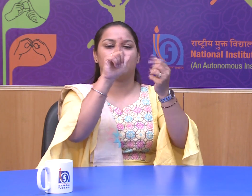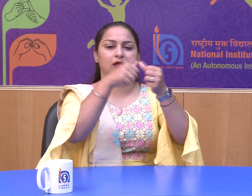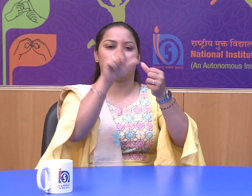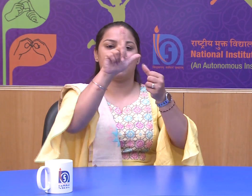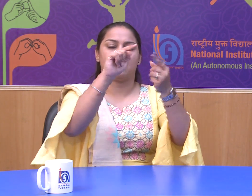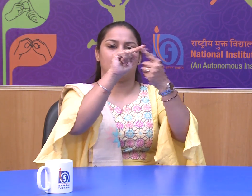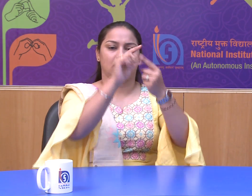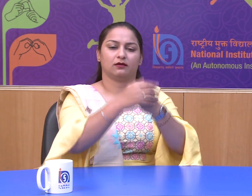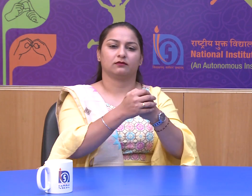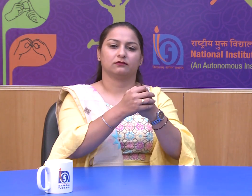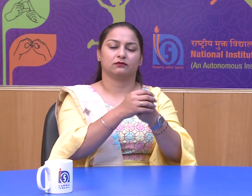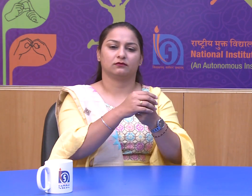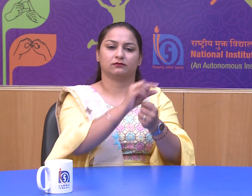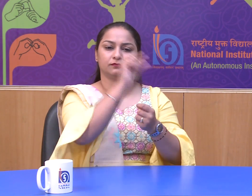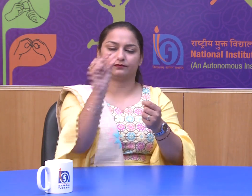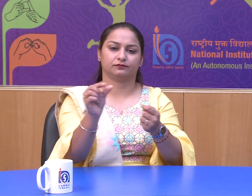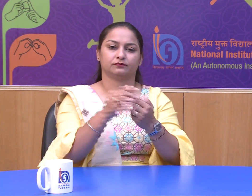and Priyadarshita.